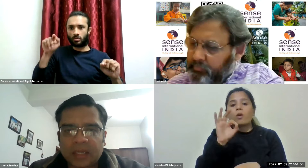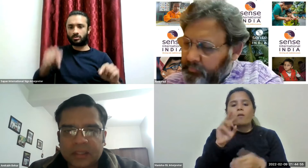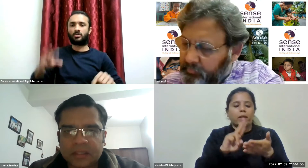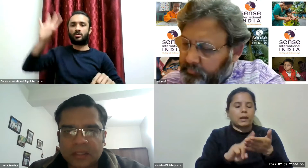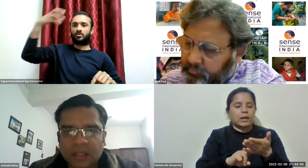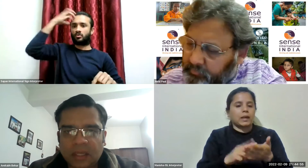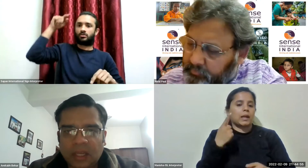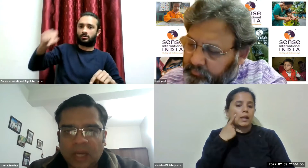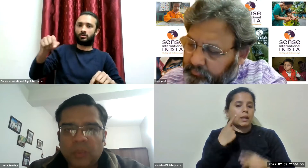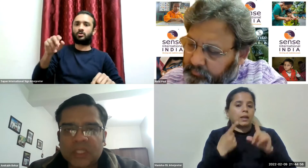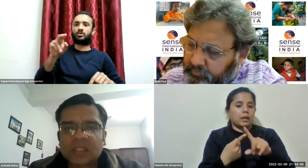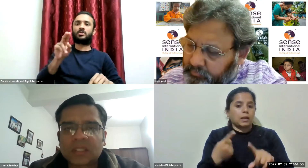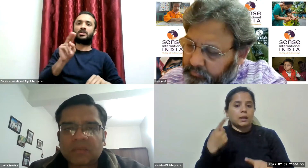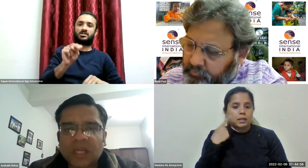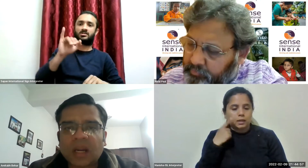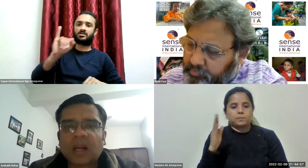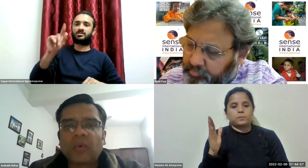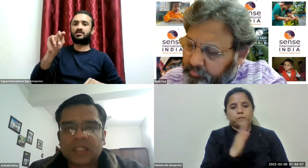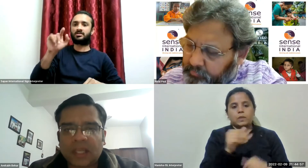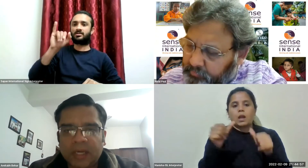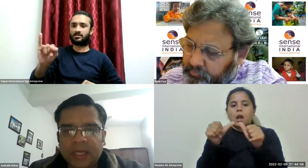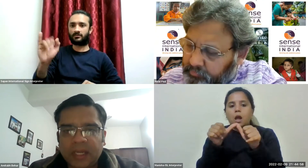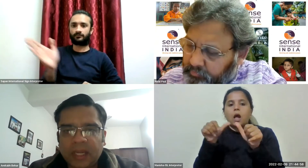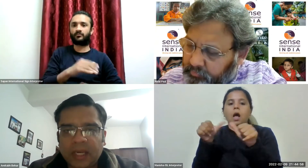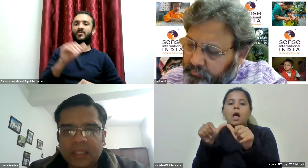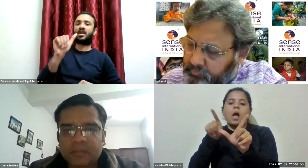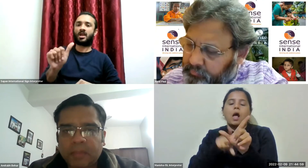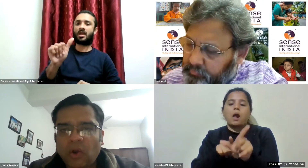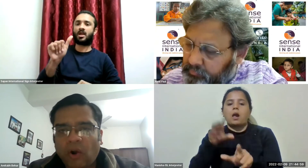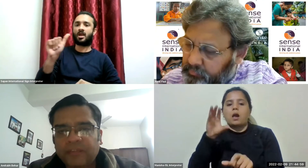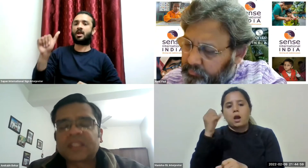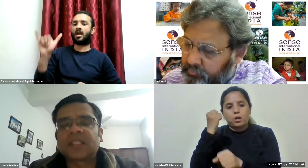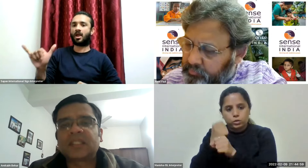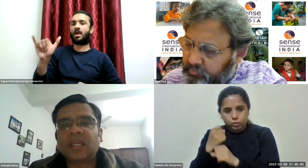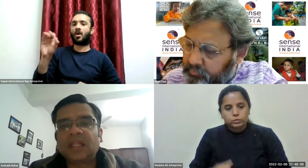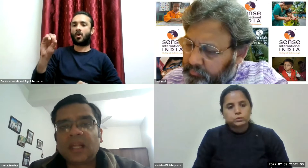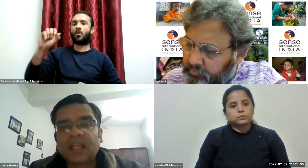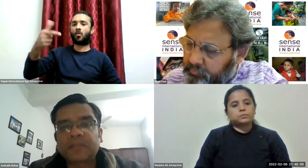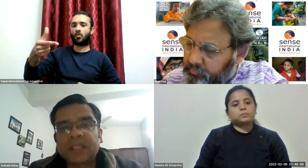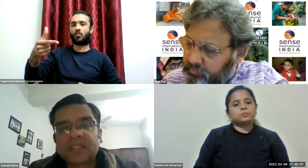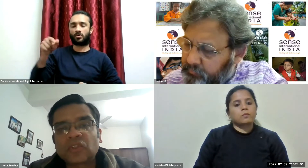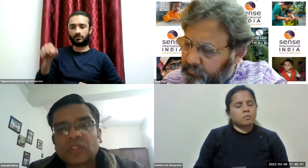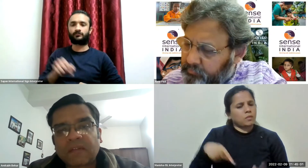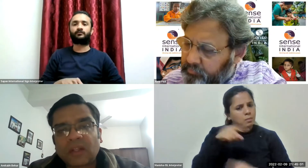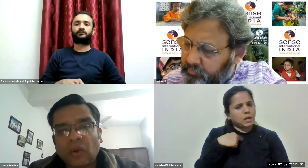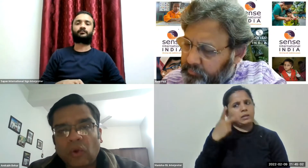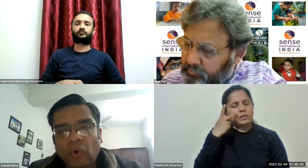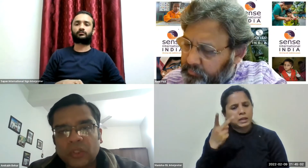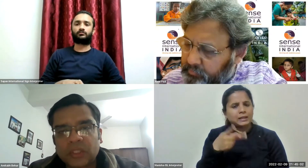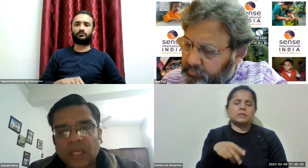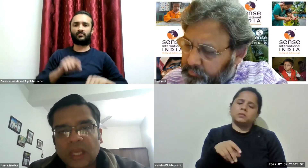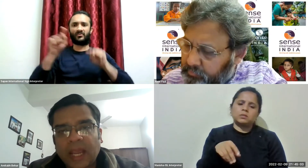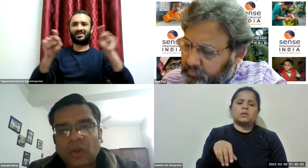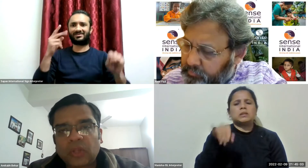specific indicators, and which are around disability. Let's pick off the 16, let's pick 6 or